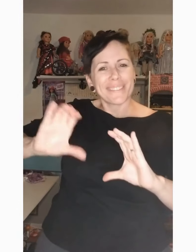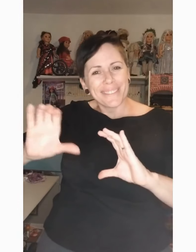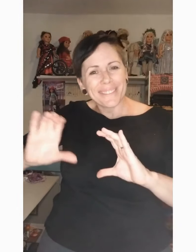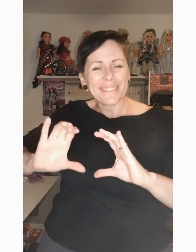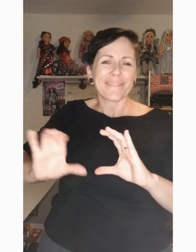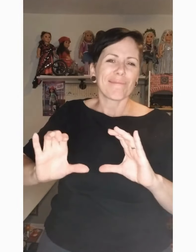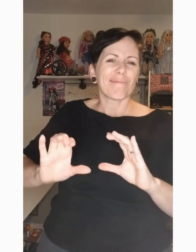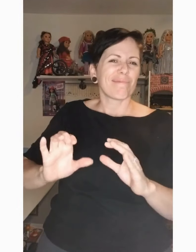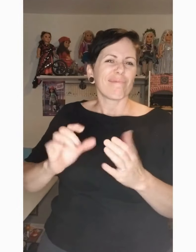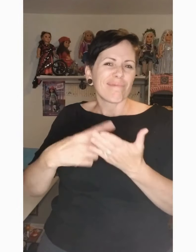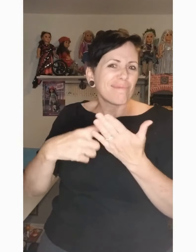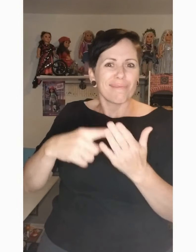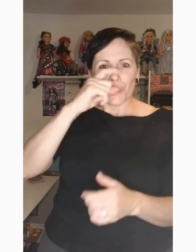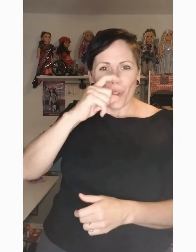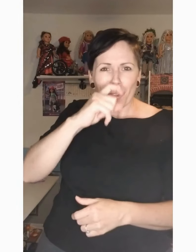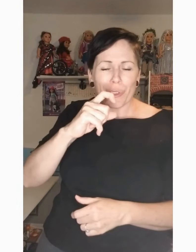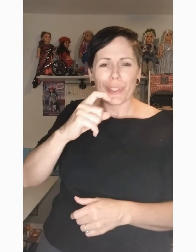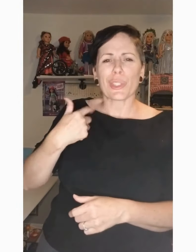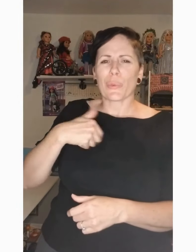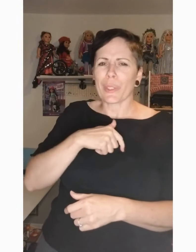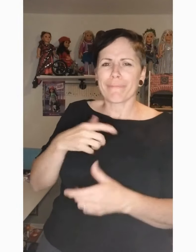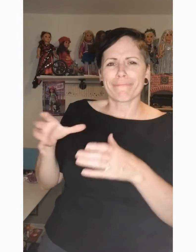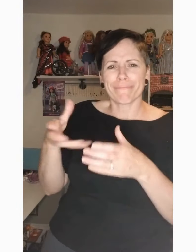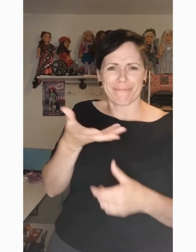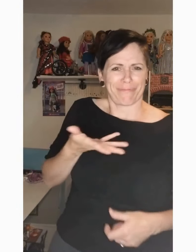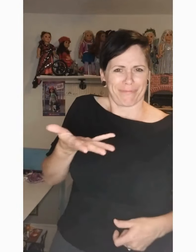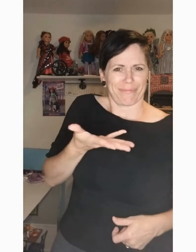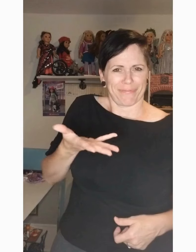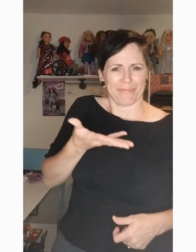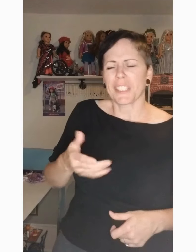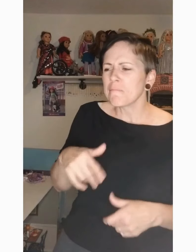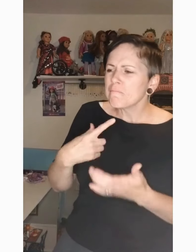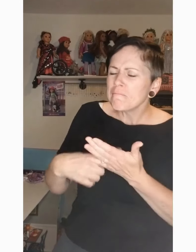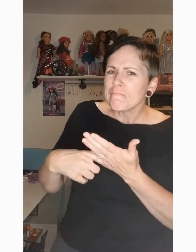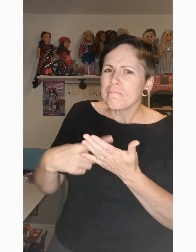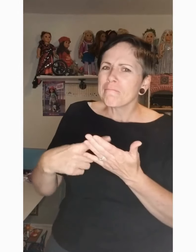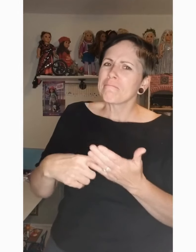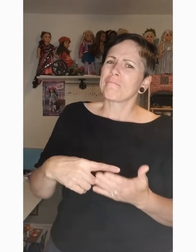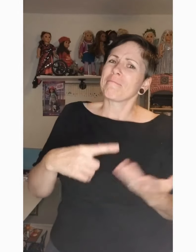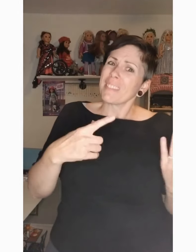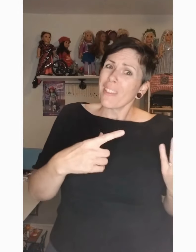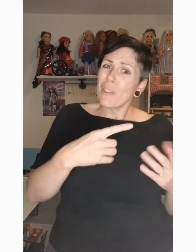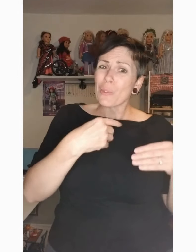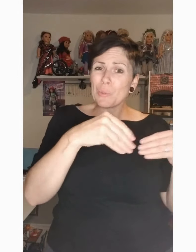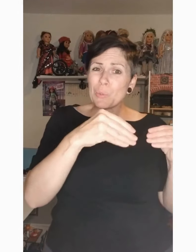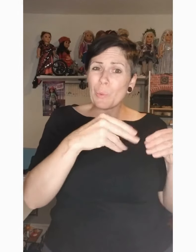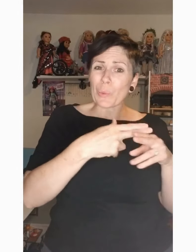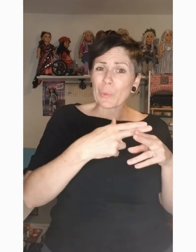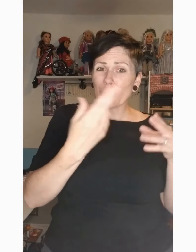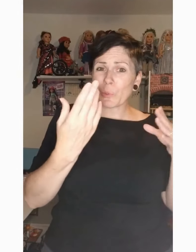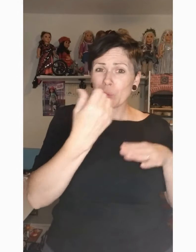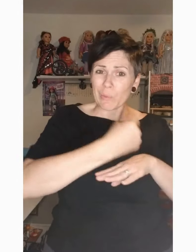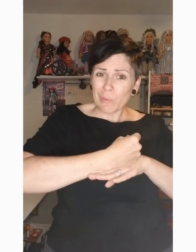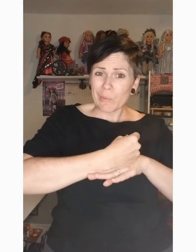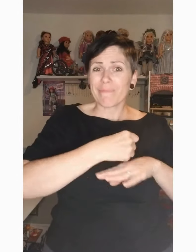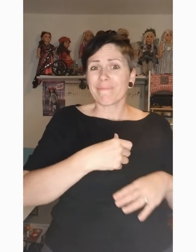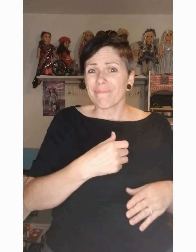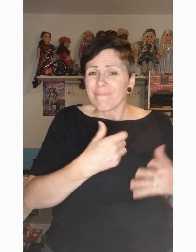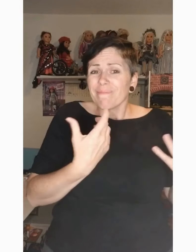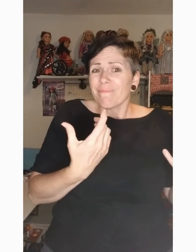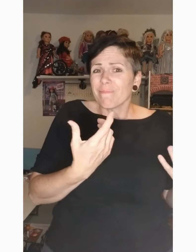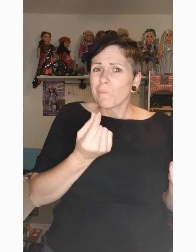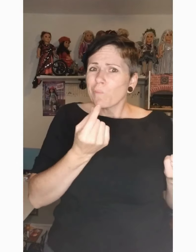something to make sure that people in the area who don't have the store as kind of their main thing to go to that's doll